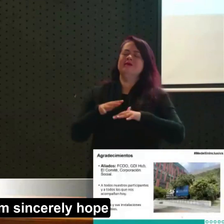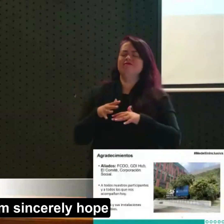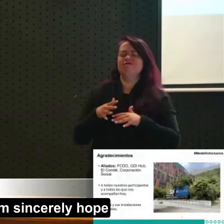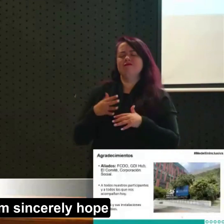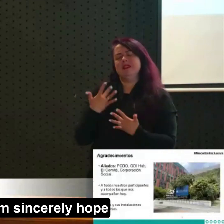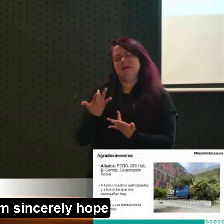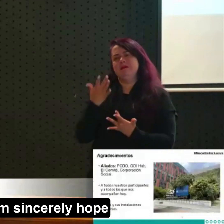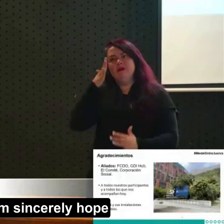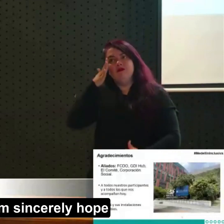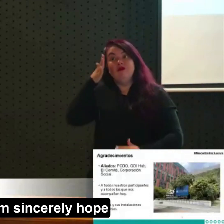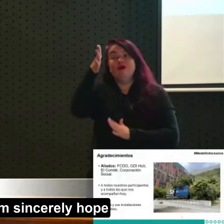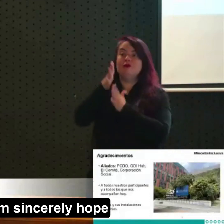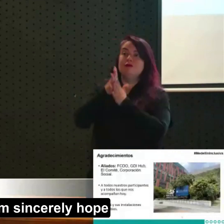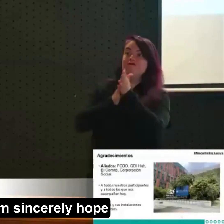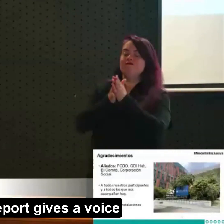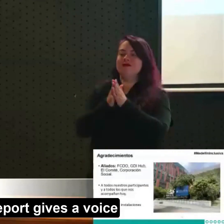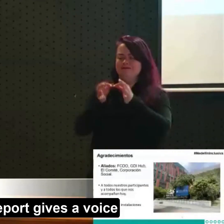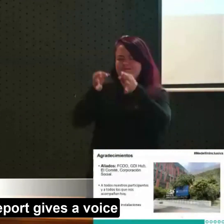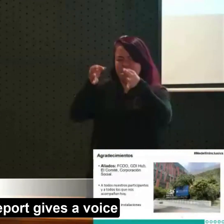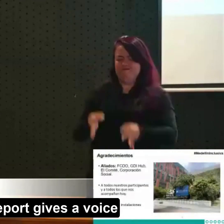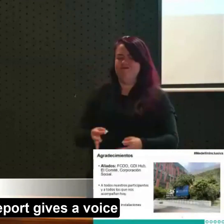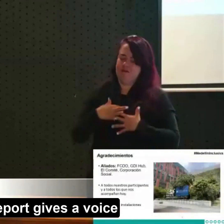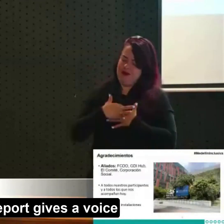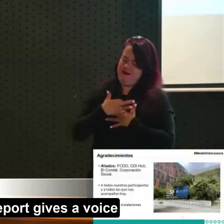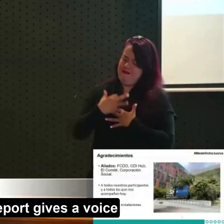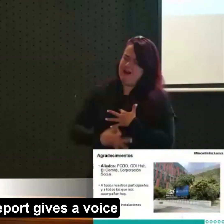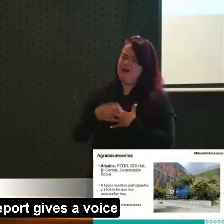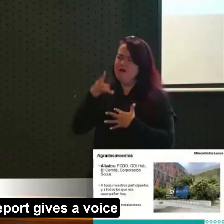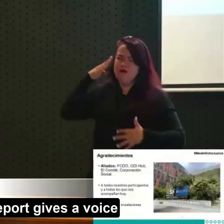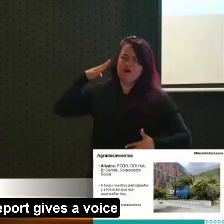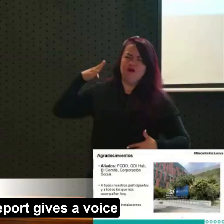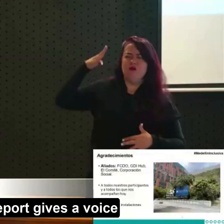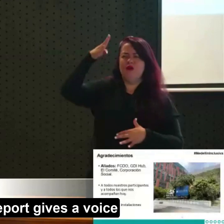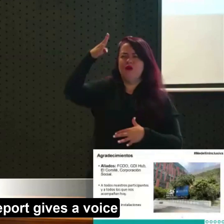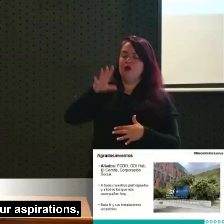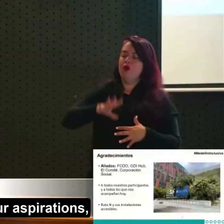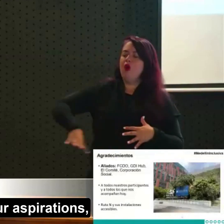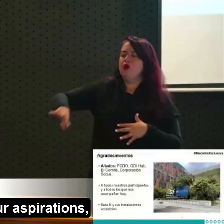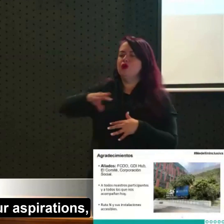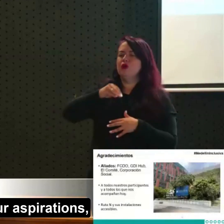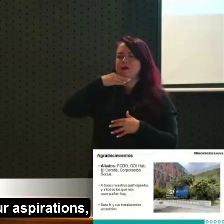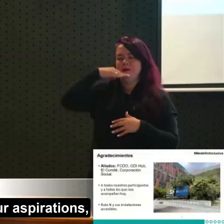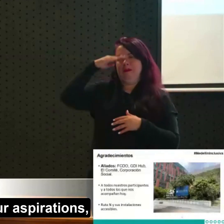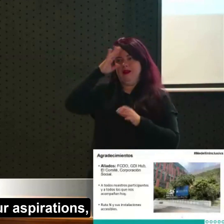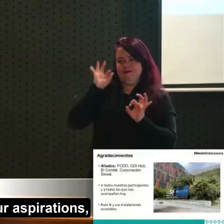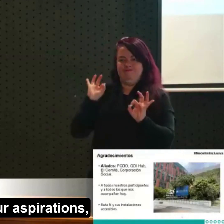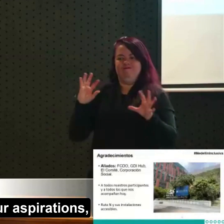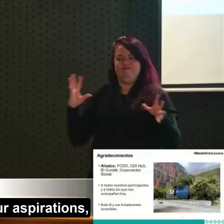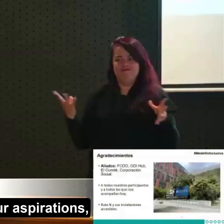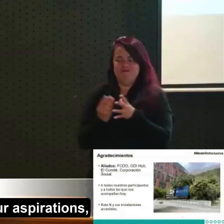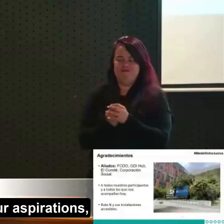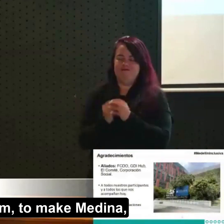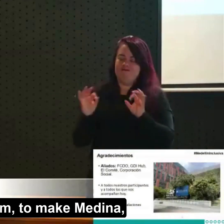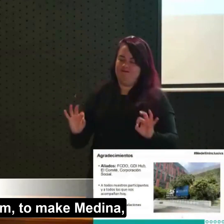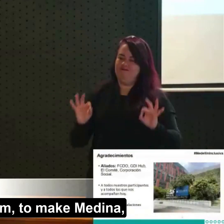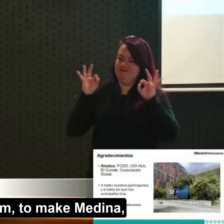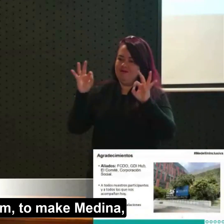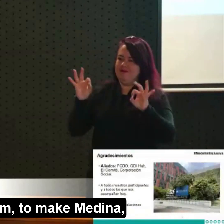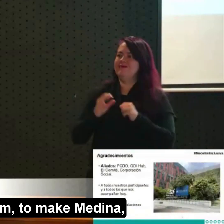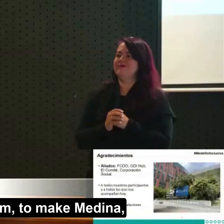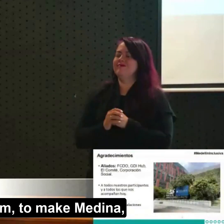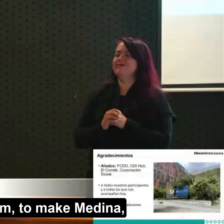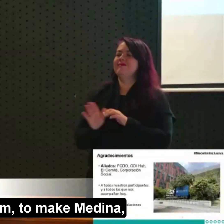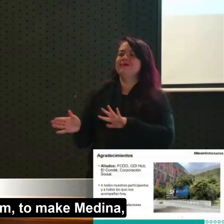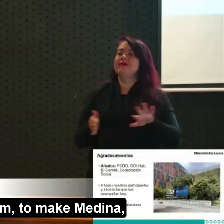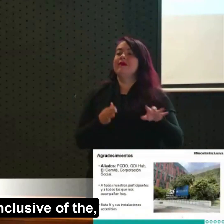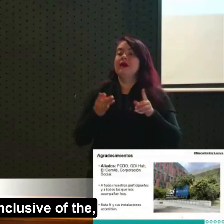I really and sincerely hope that this report gives a voice to your aspirations, to your claim